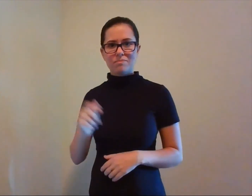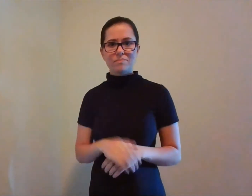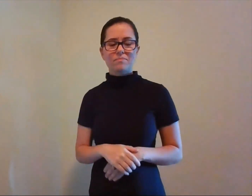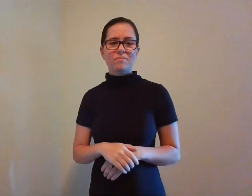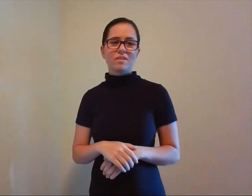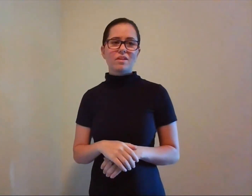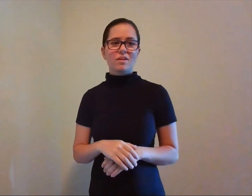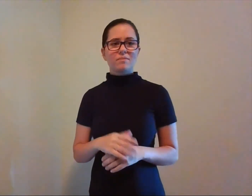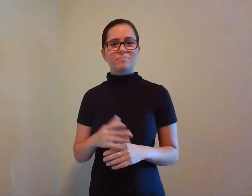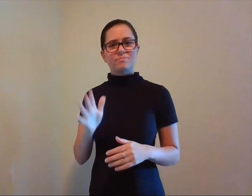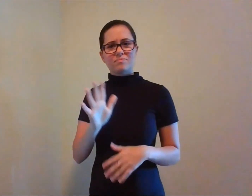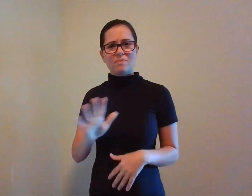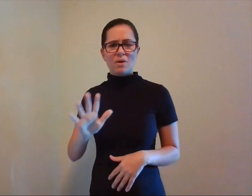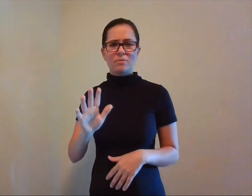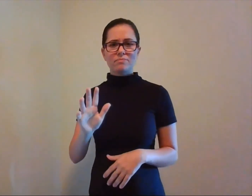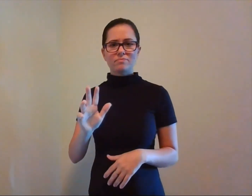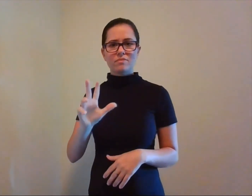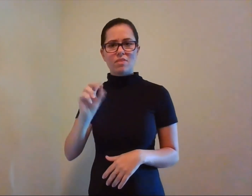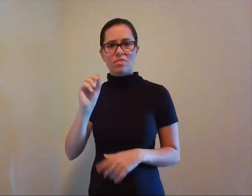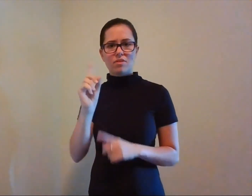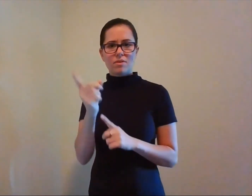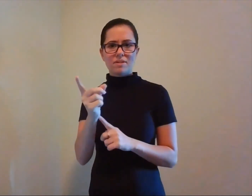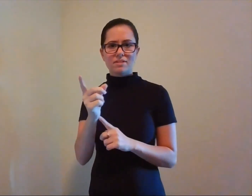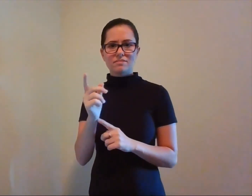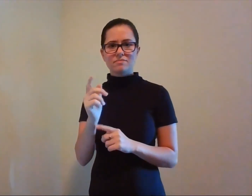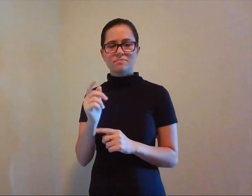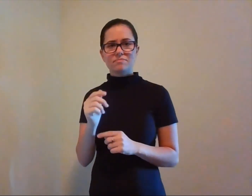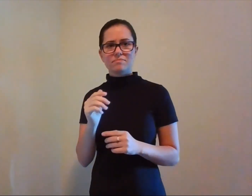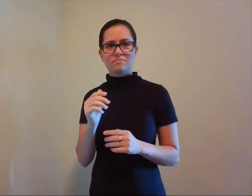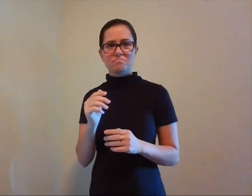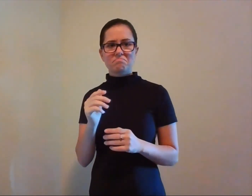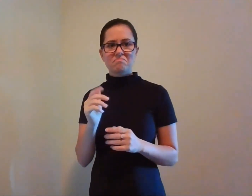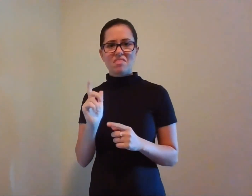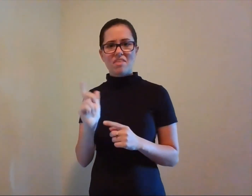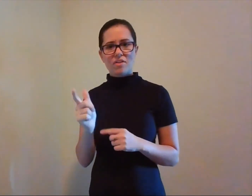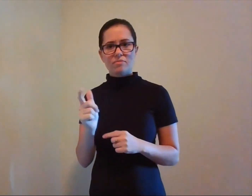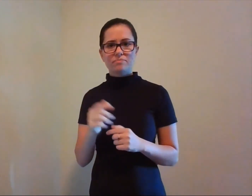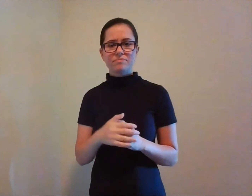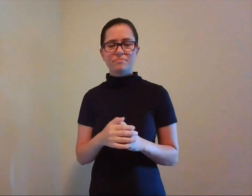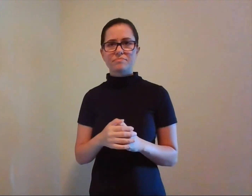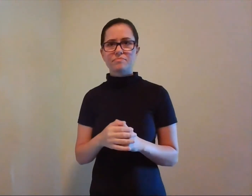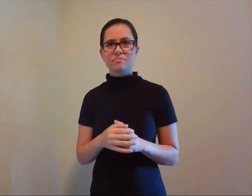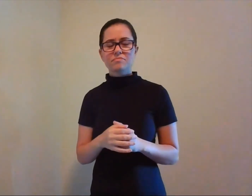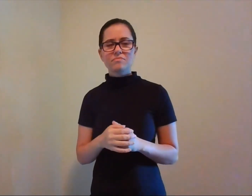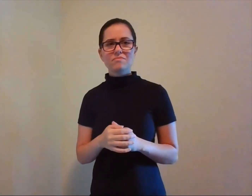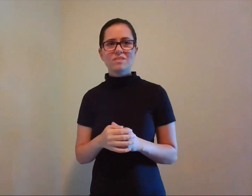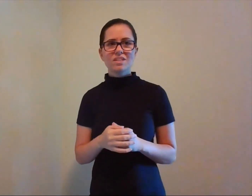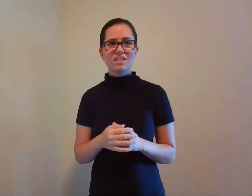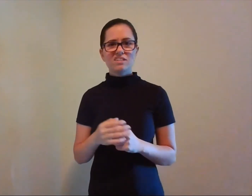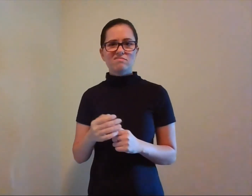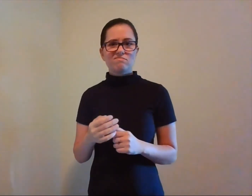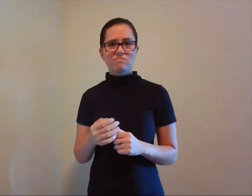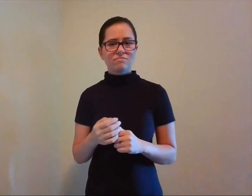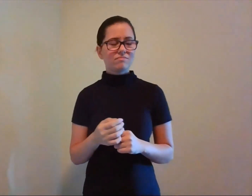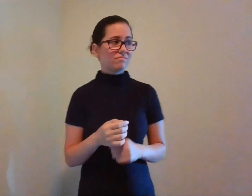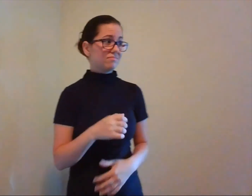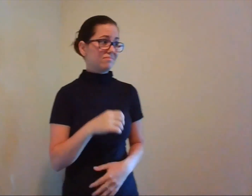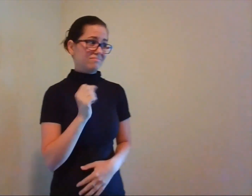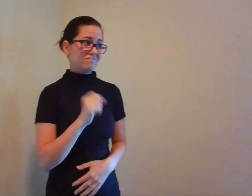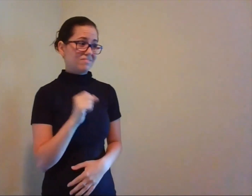put some chemicals in there. Yeah, you know it. In the meantime, somebody doing some logging. Lots of people kept